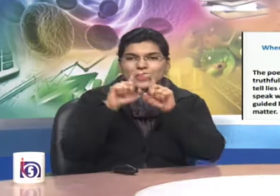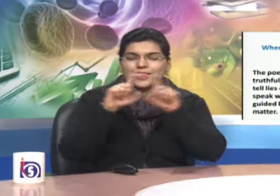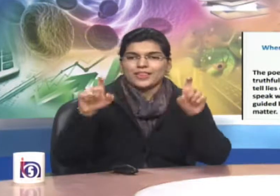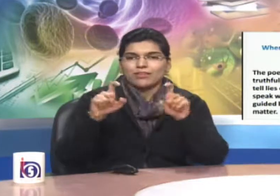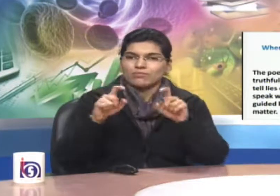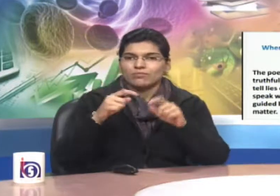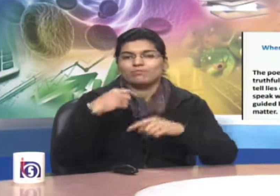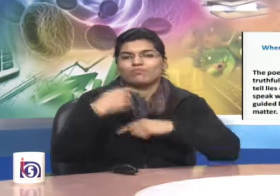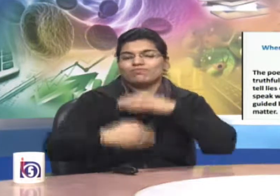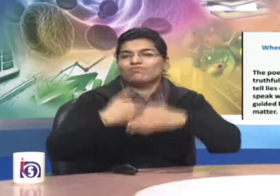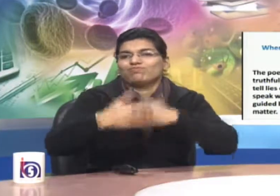matter.